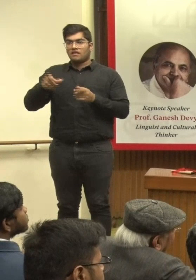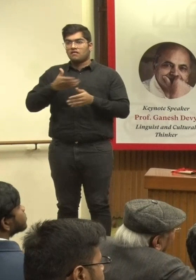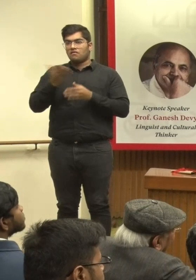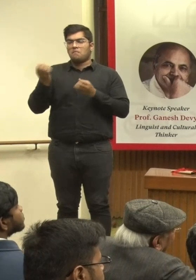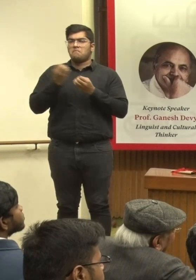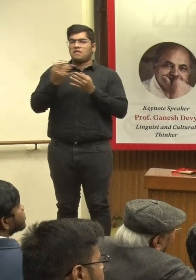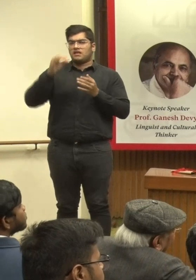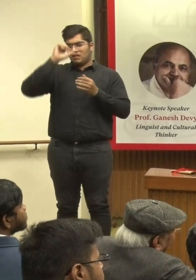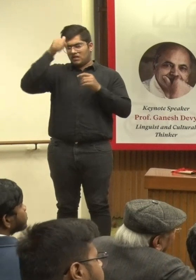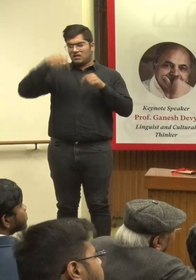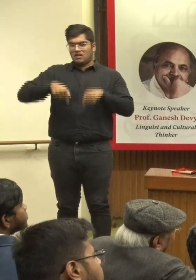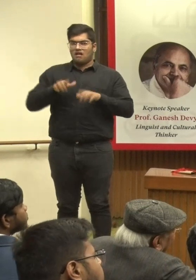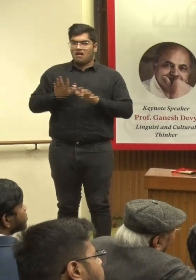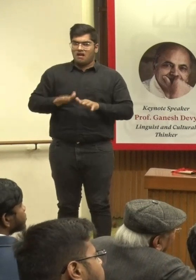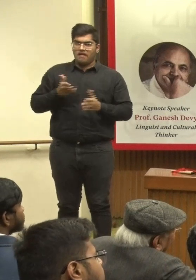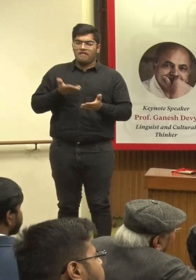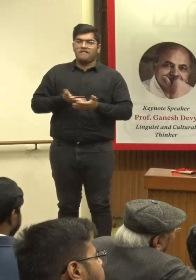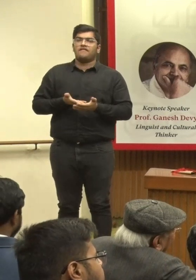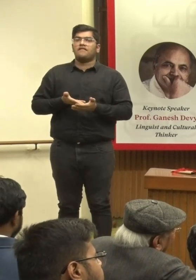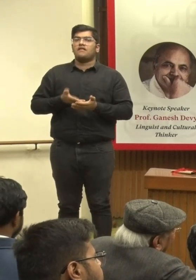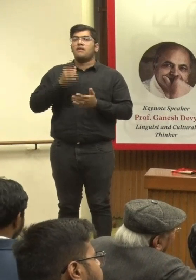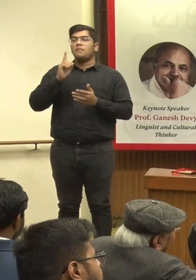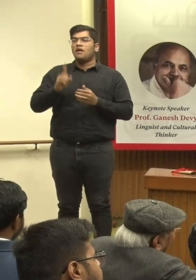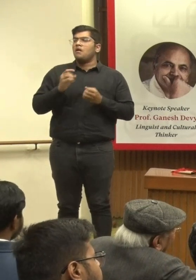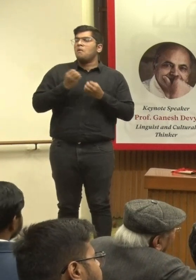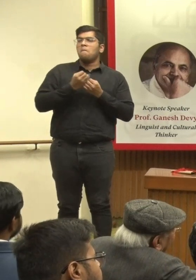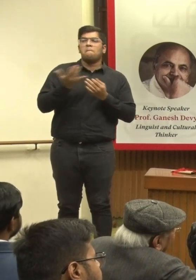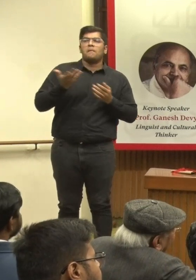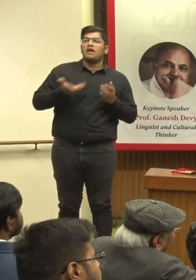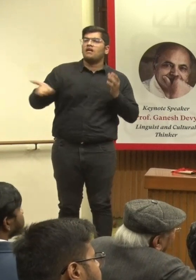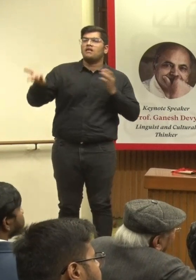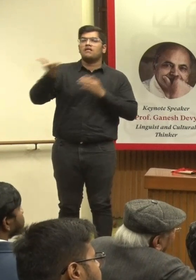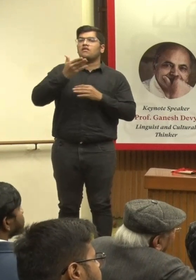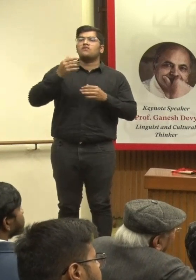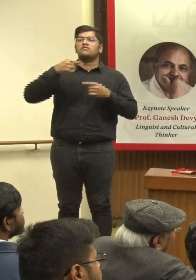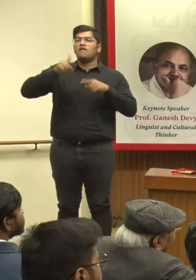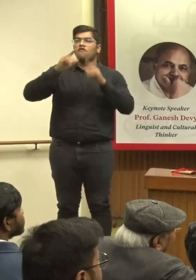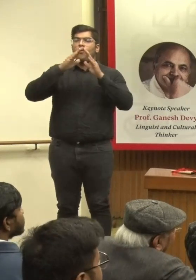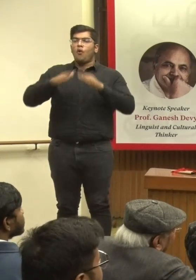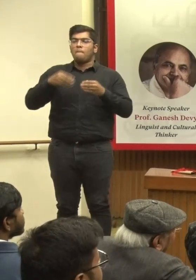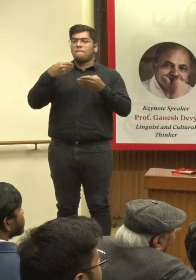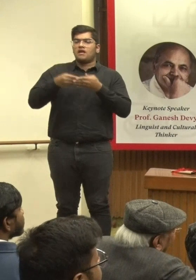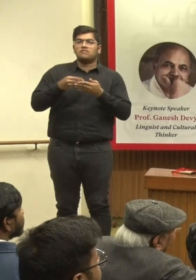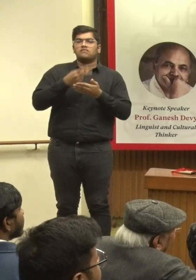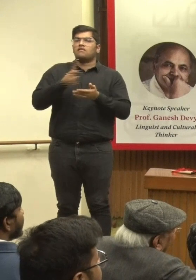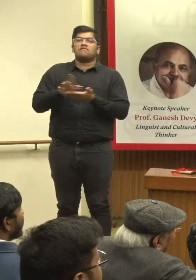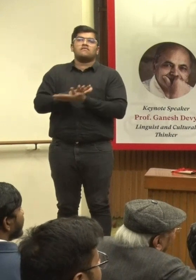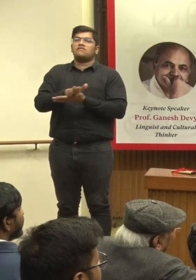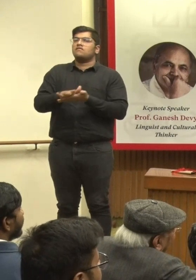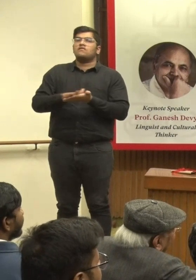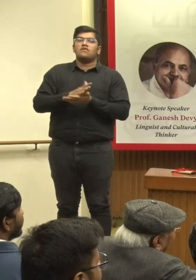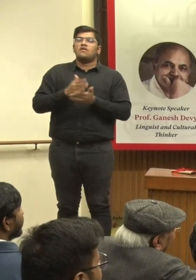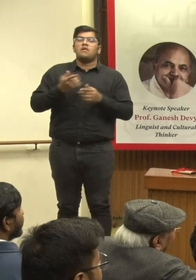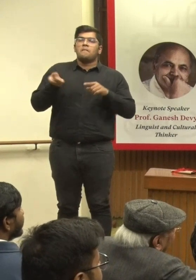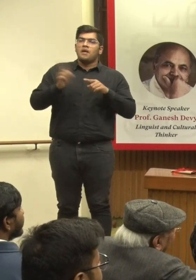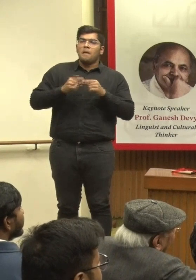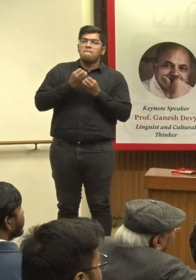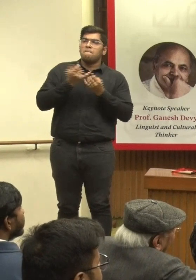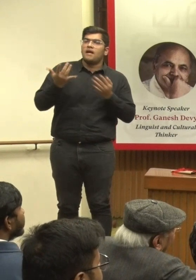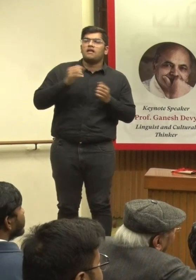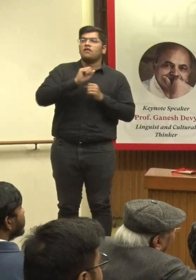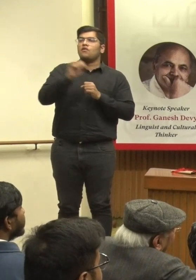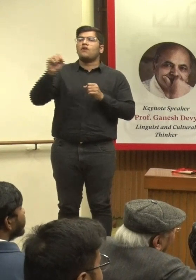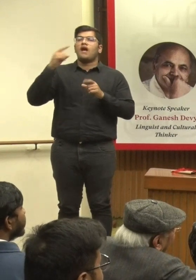India, but most of them do not have residential addresses, and therefore many of them do not have